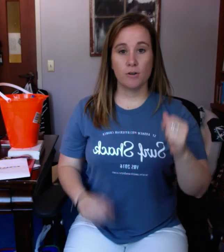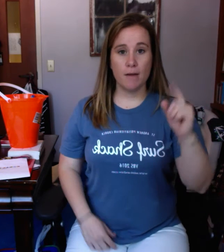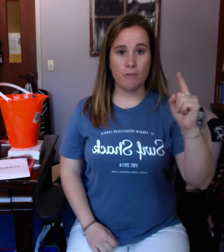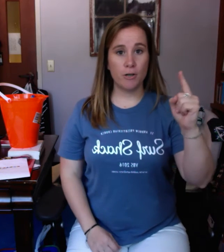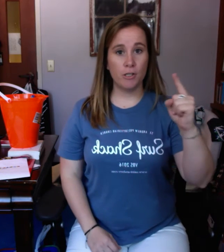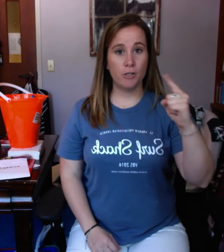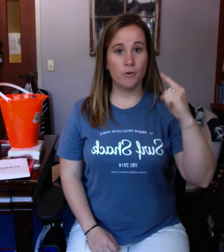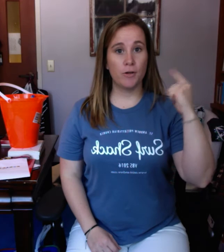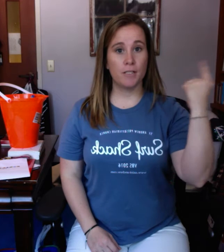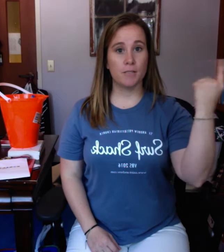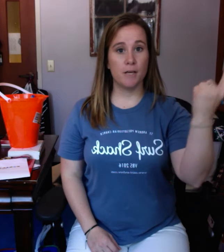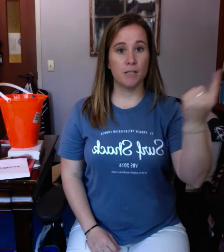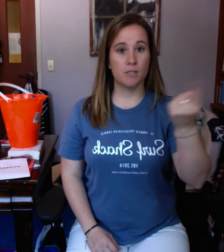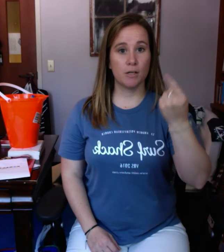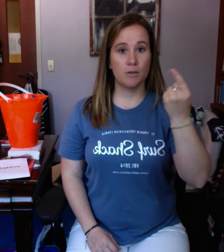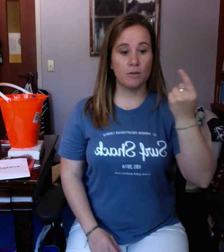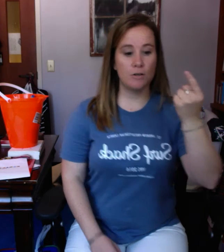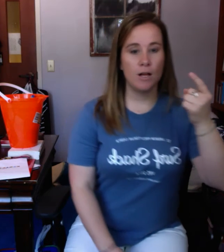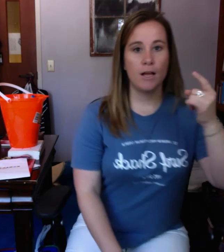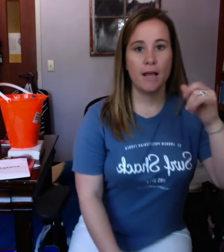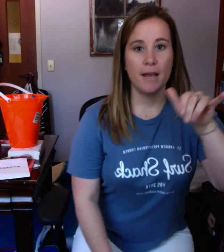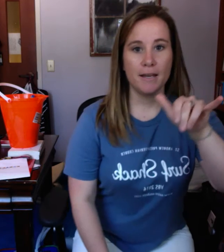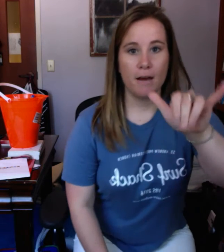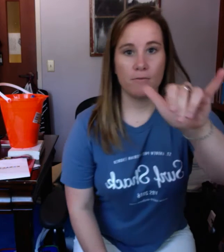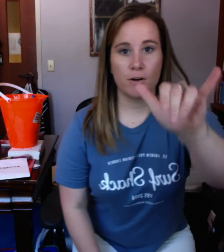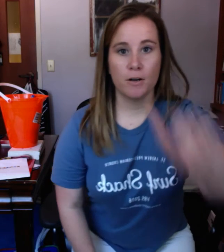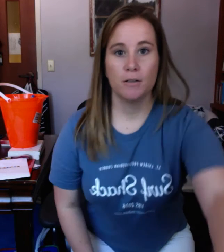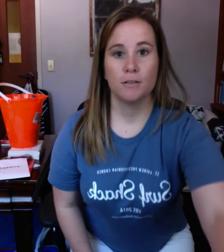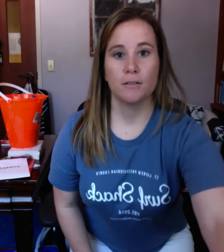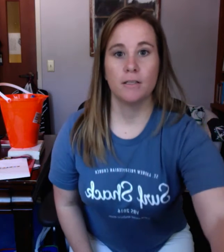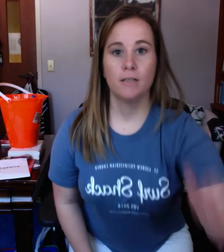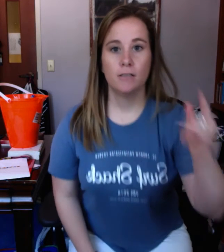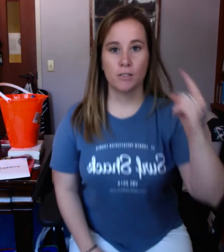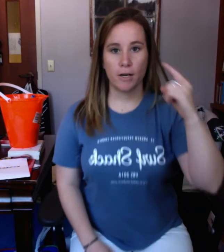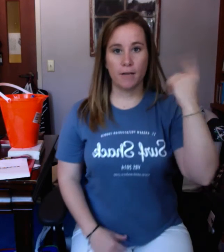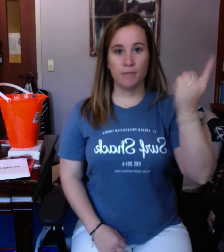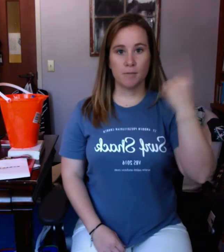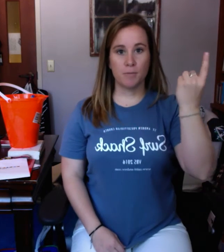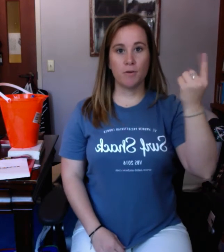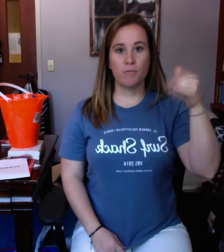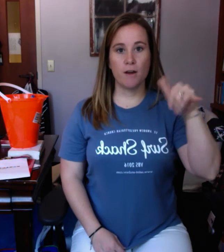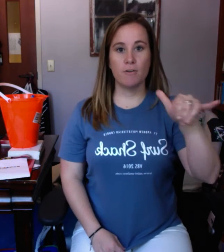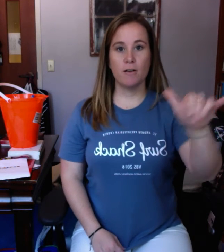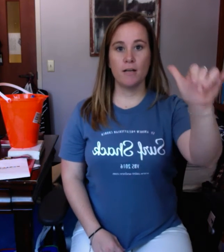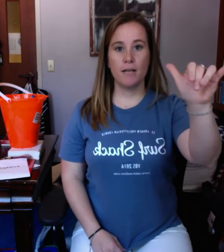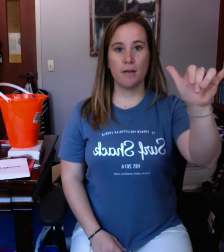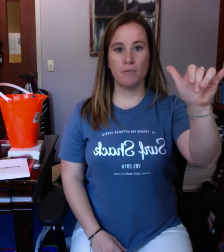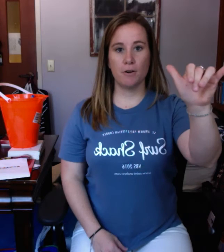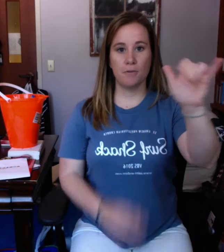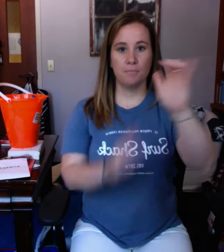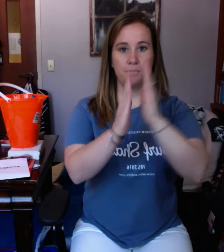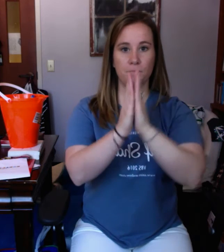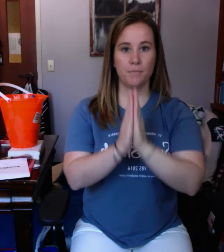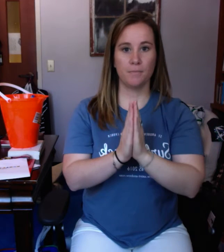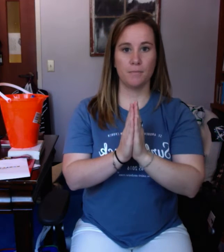Forever, you're going to make a circle and ever. Sorry, I had to fix my computer. Forever and ever.